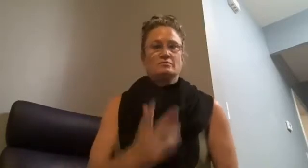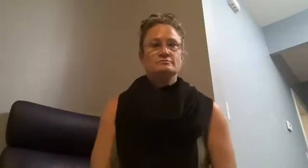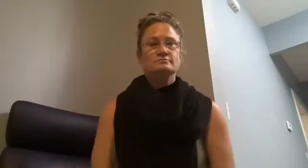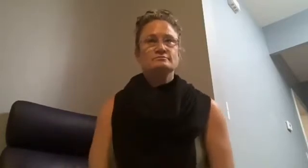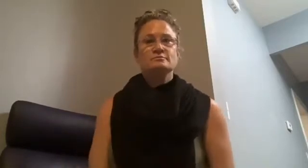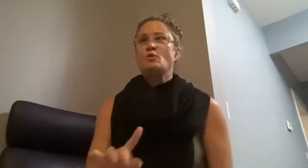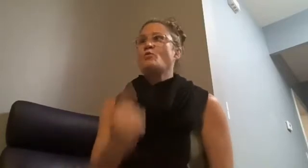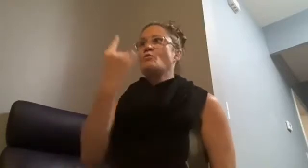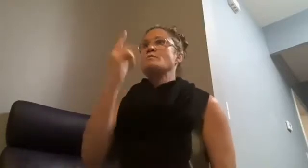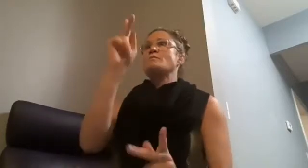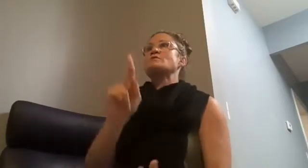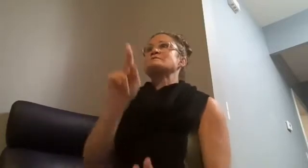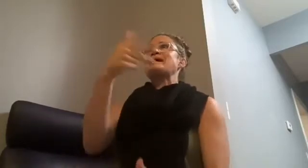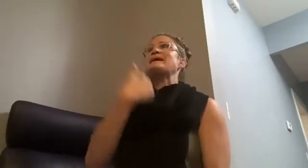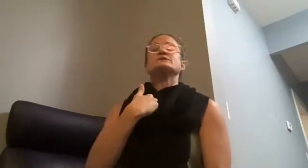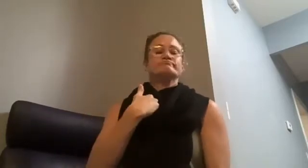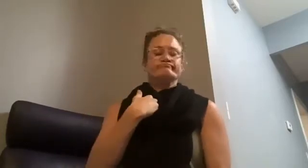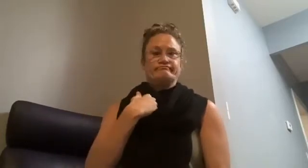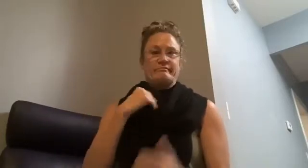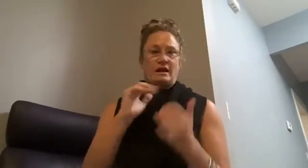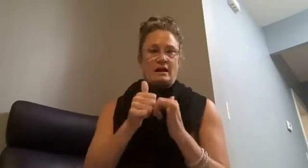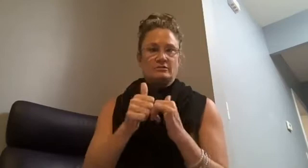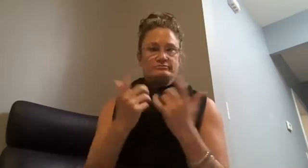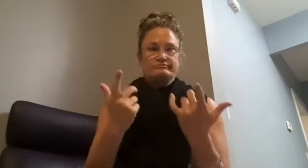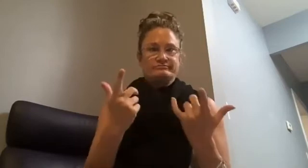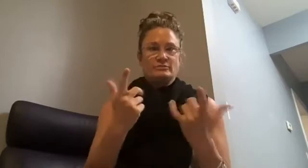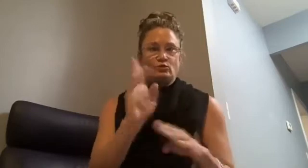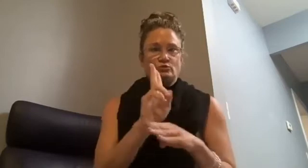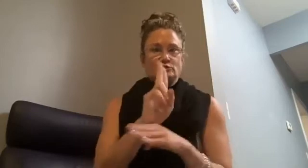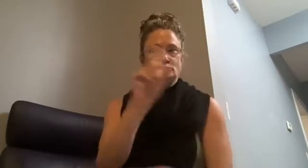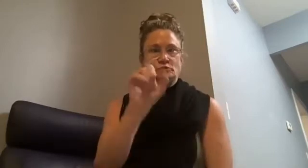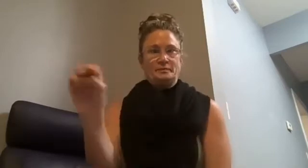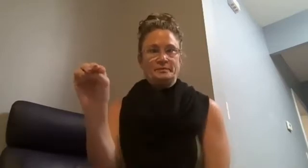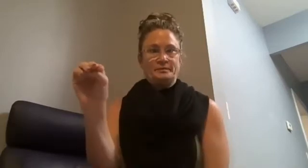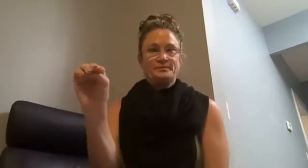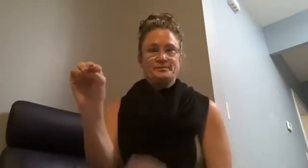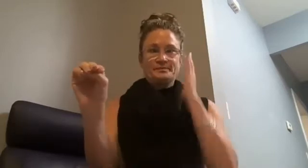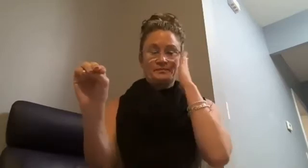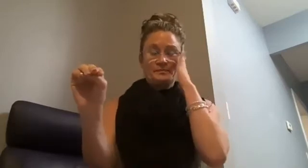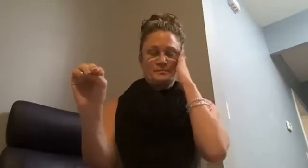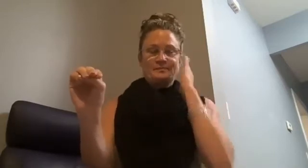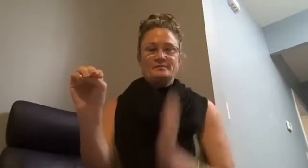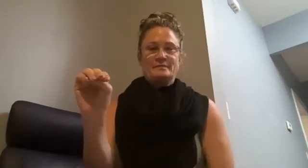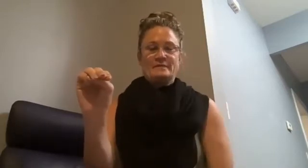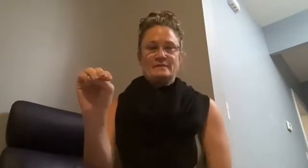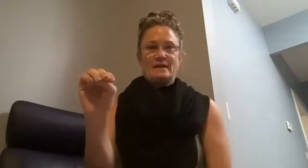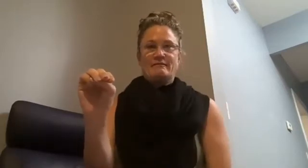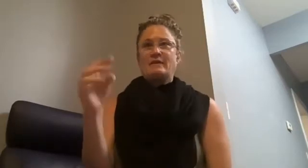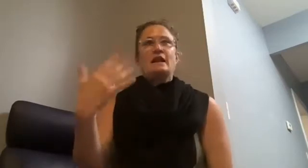group that had any idea about how to migrate them to Zoom. And as a result of that, they had this kind of like really vibrant old